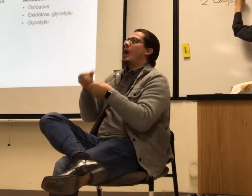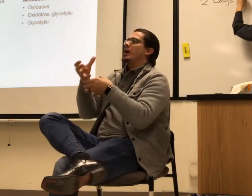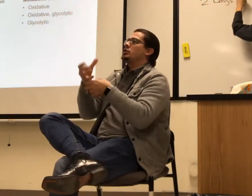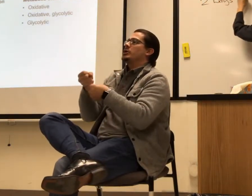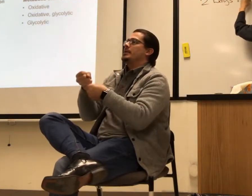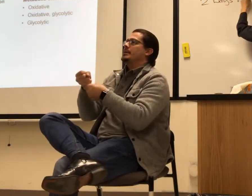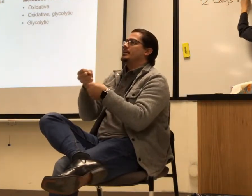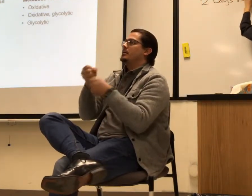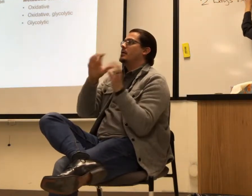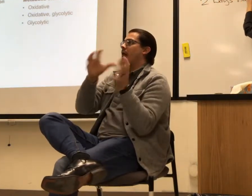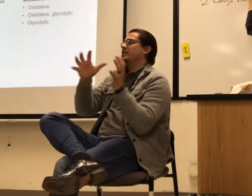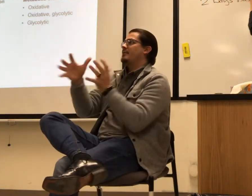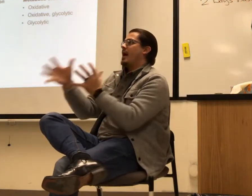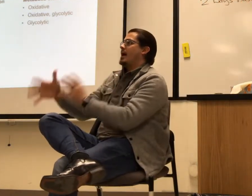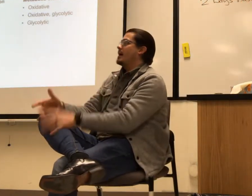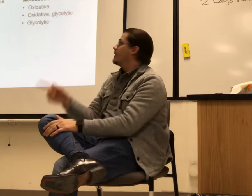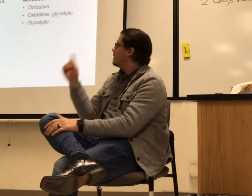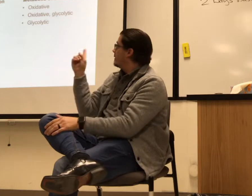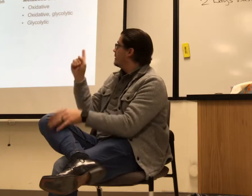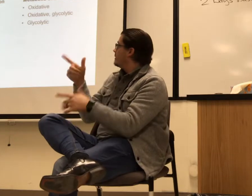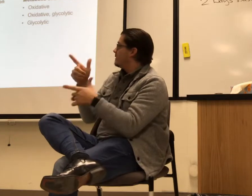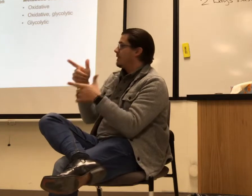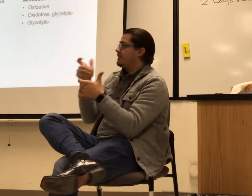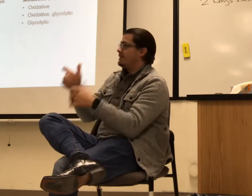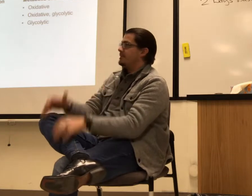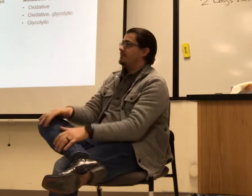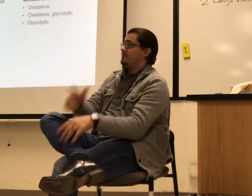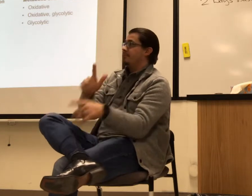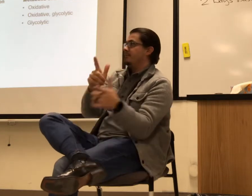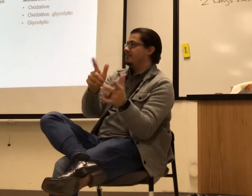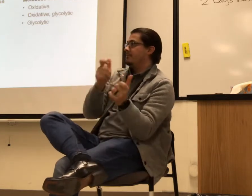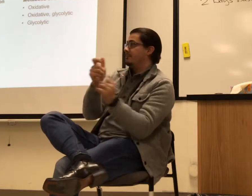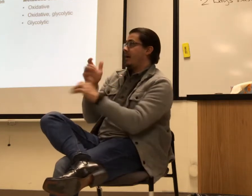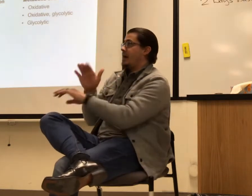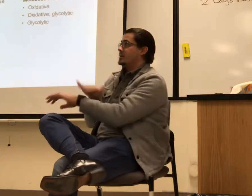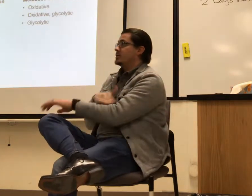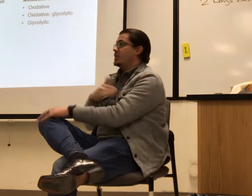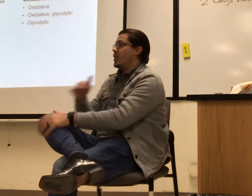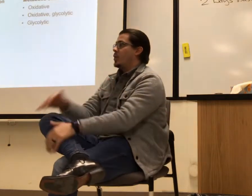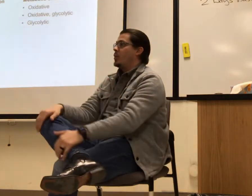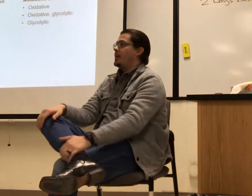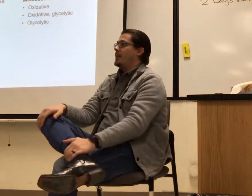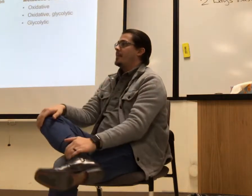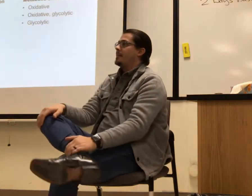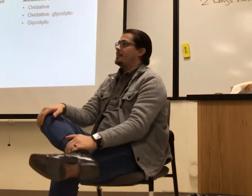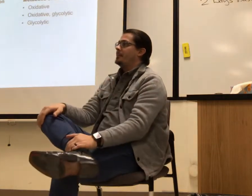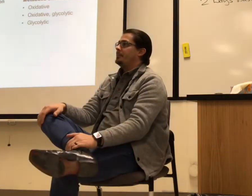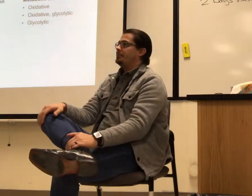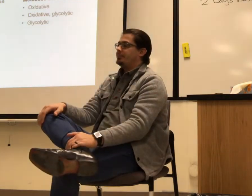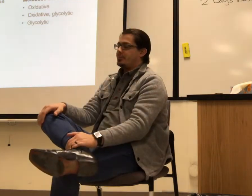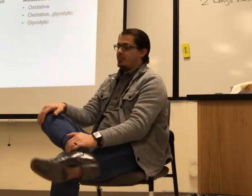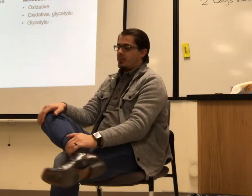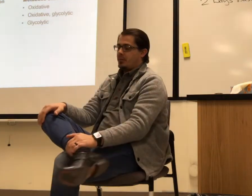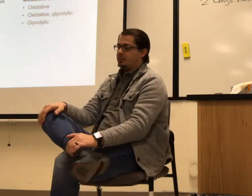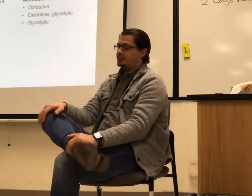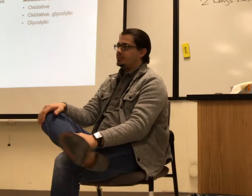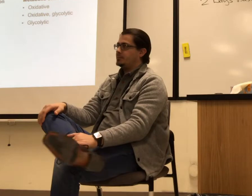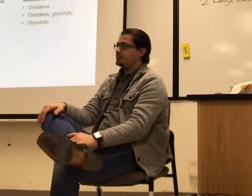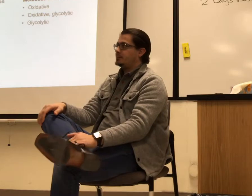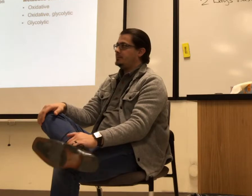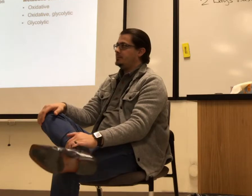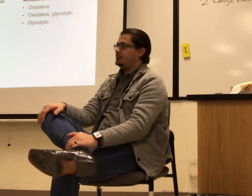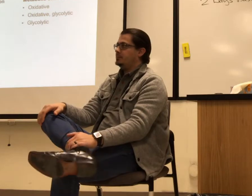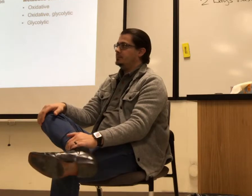Two ways based upon speed of